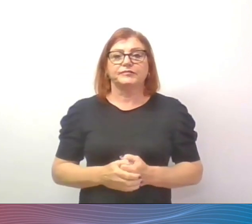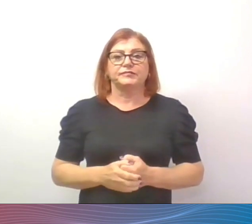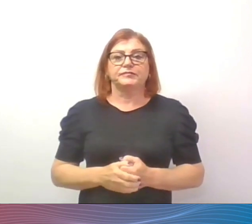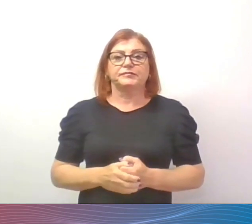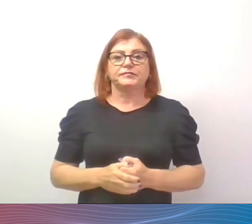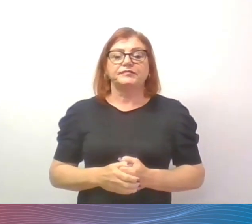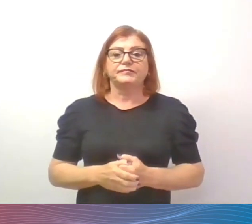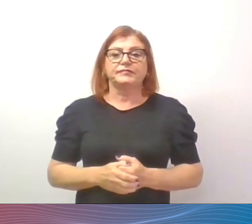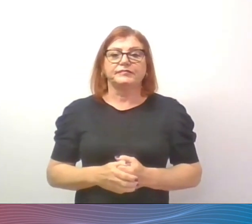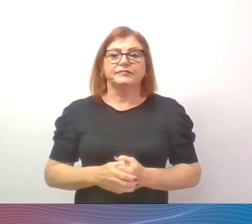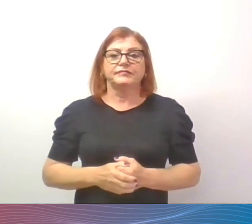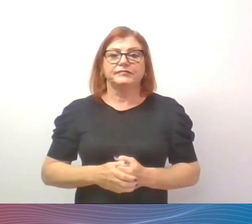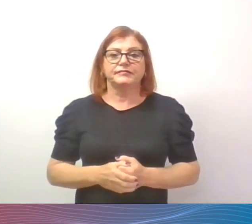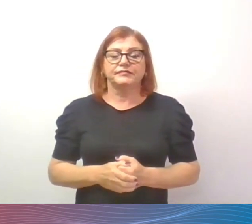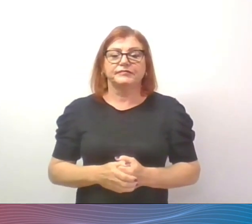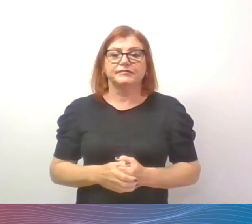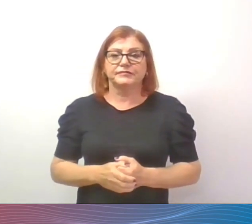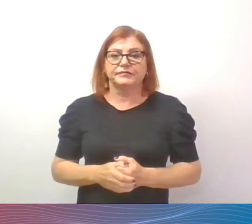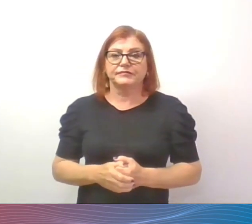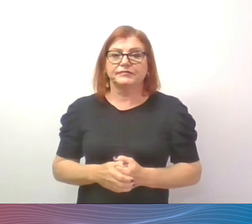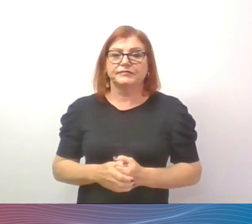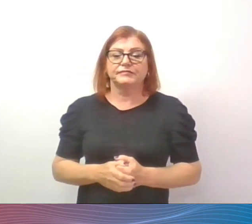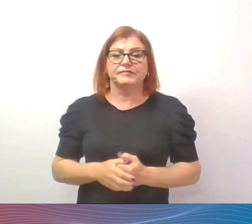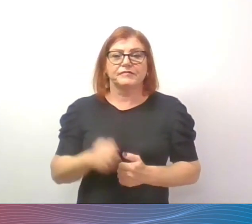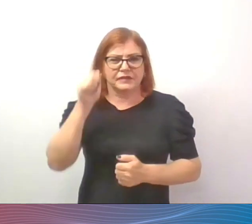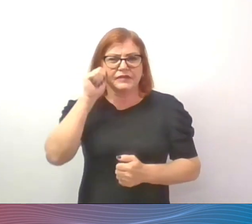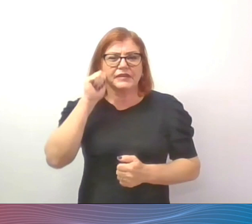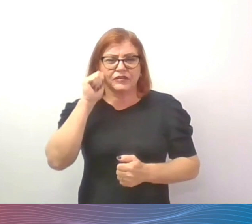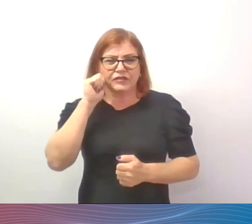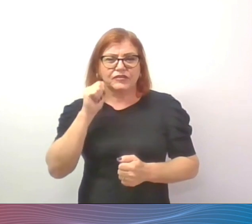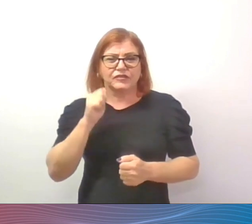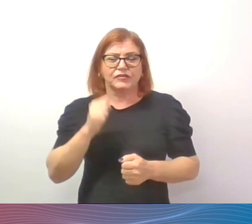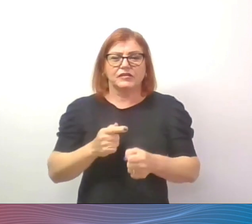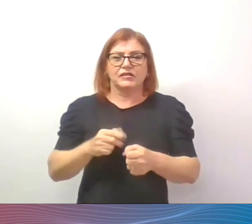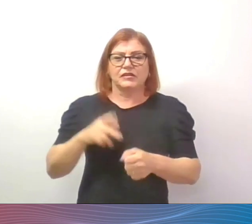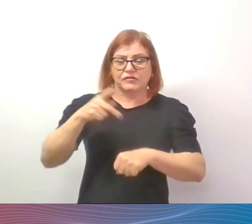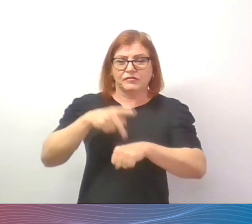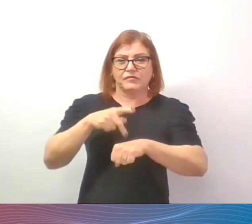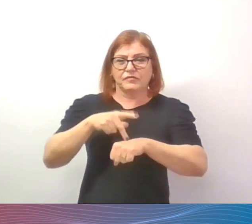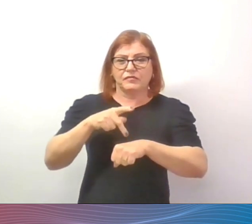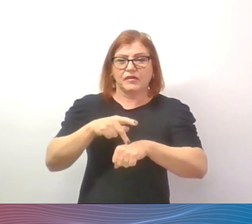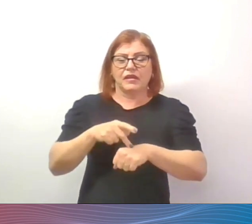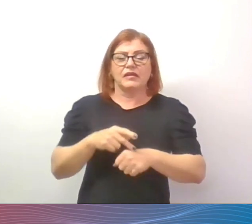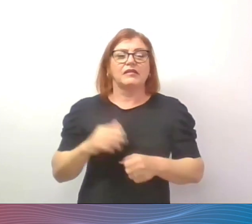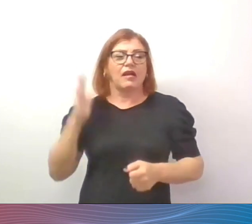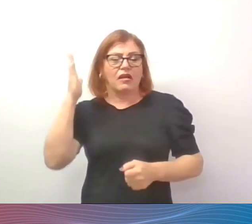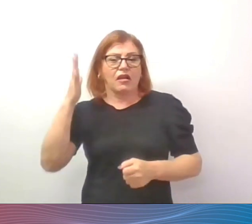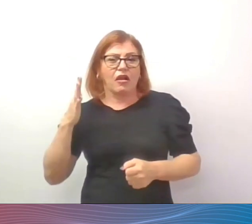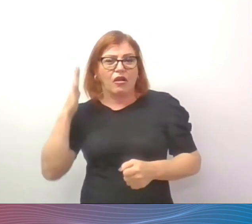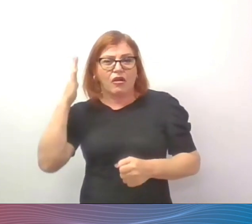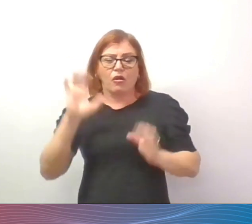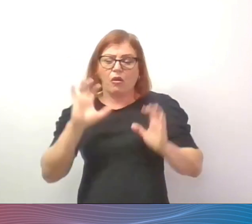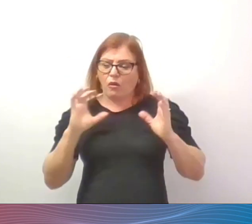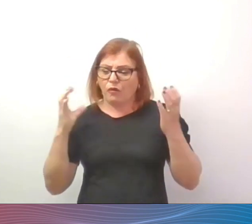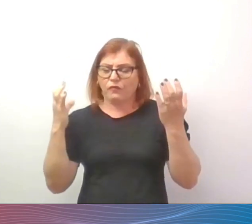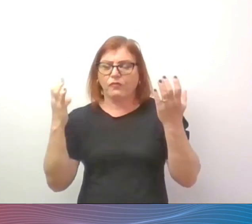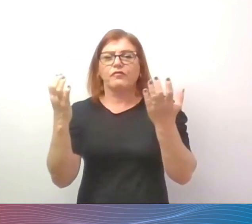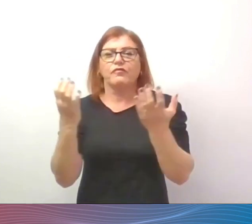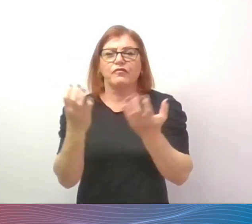USA. Está havendo a conferência nesta cidade da região de Boston